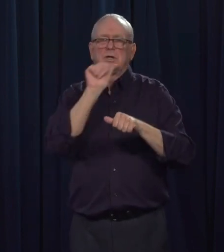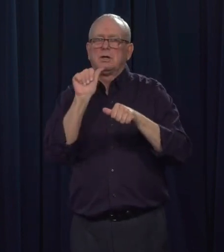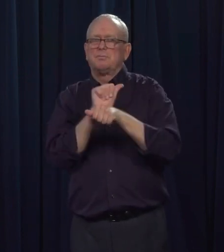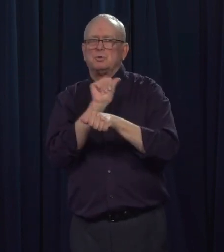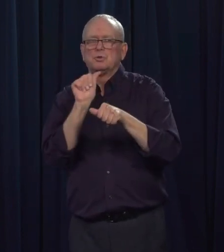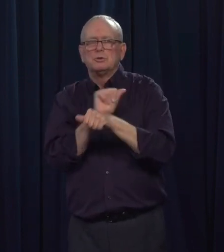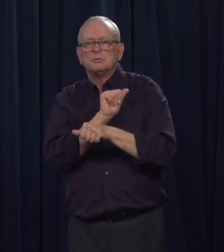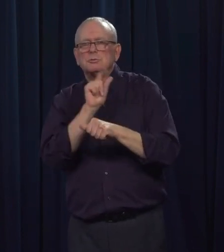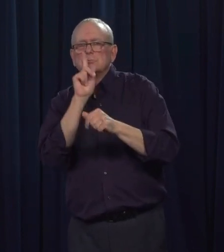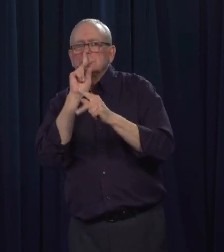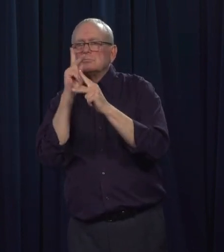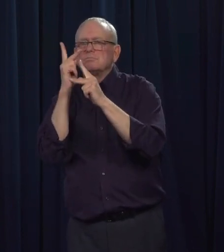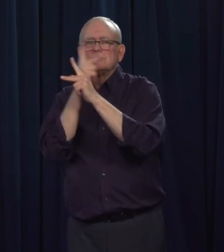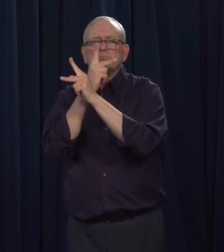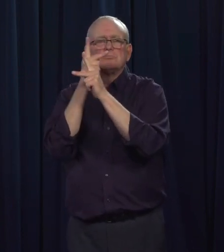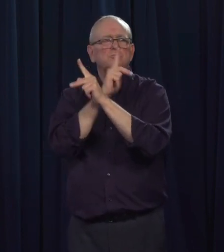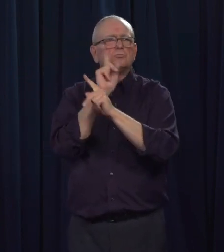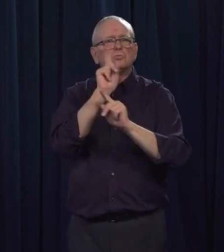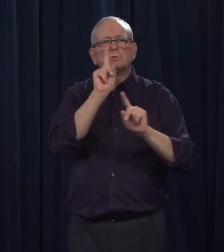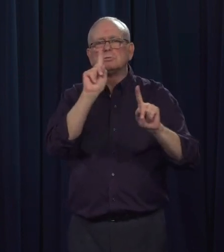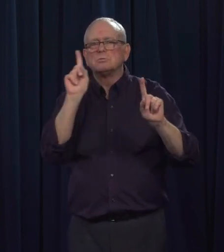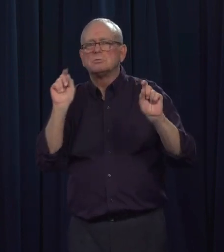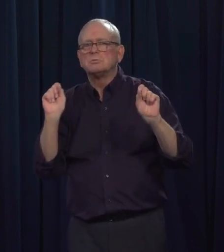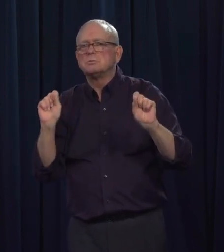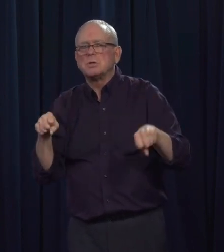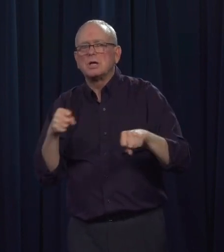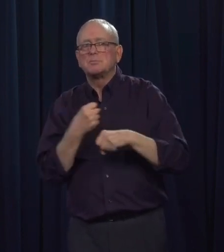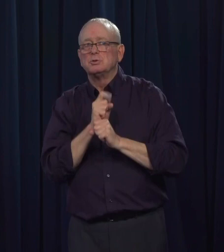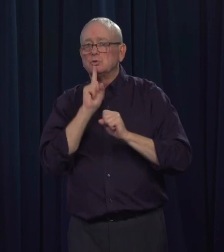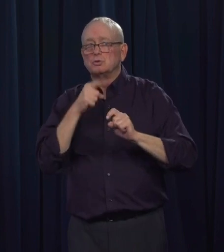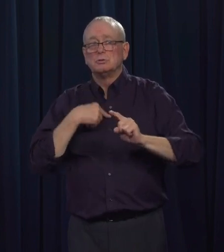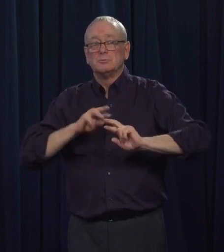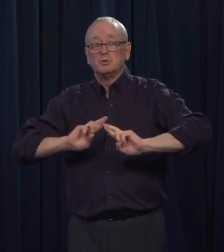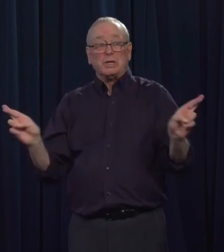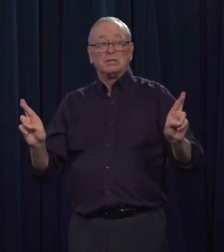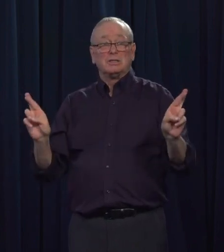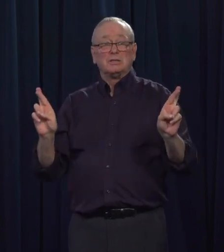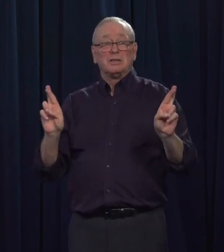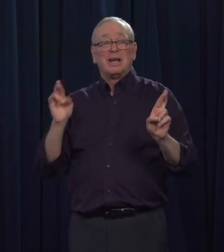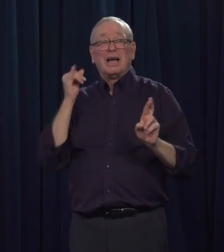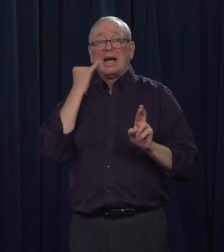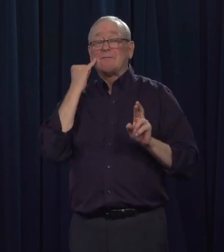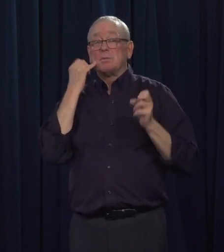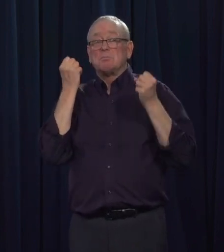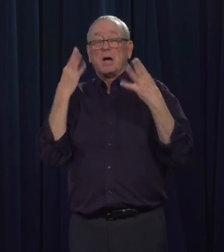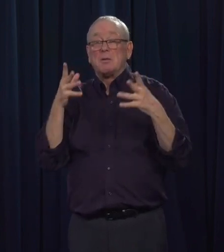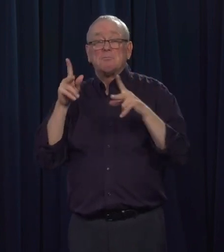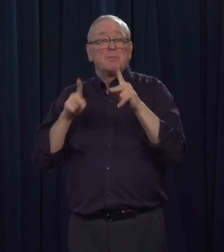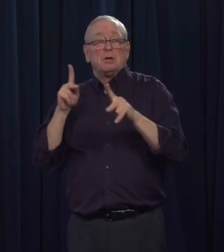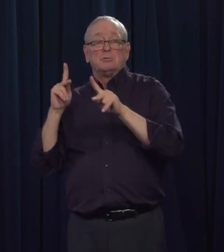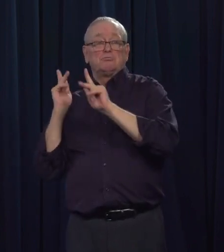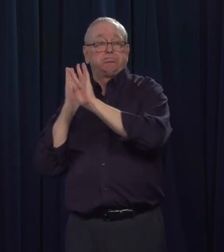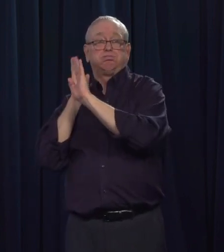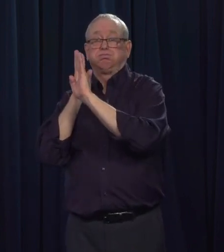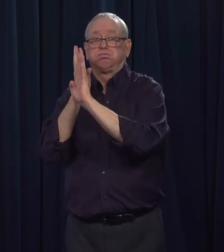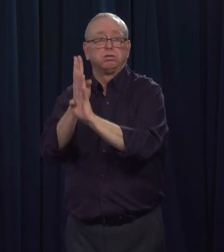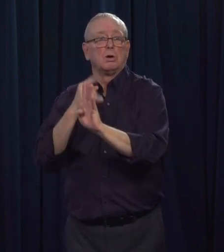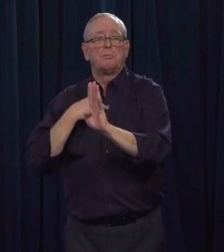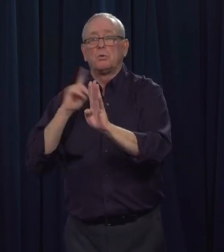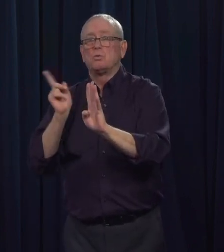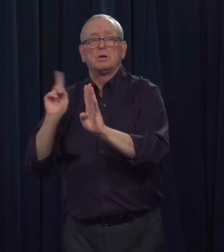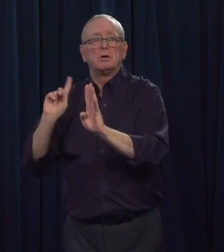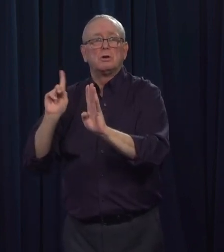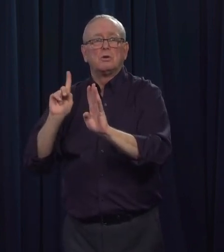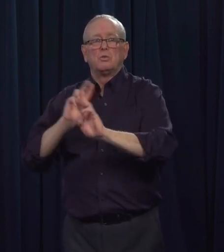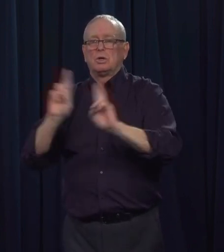that we are ready for Albertans if they present to our doors. Is there a follow-up question? Yeah, there sure is. I'm wondering about work sites.